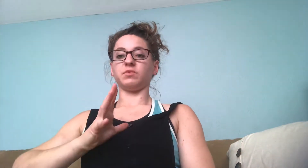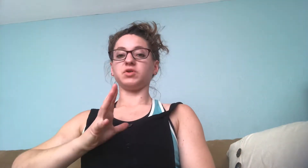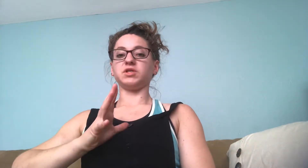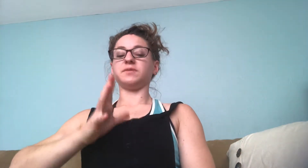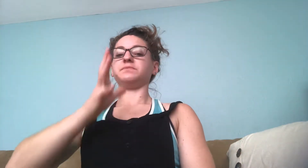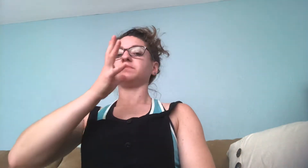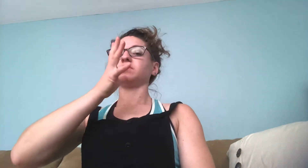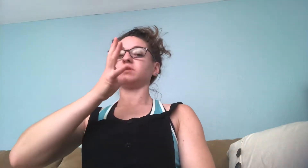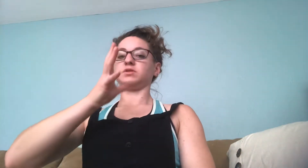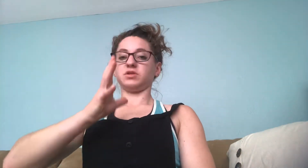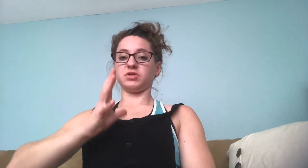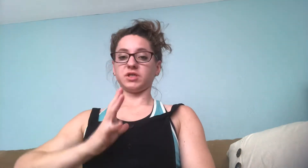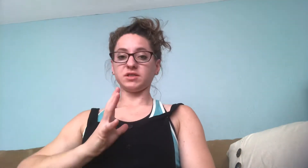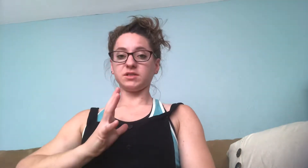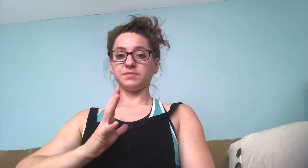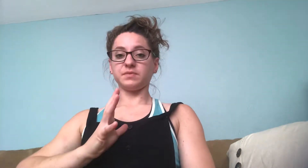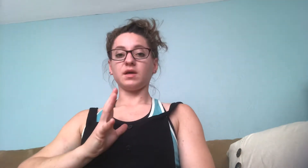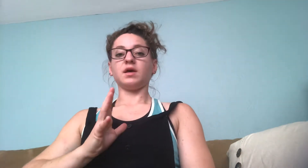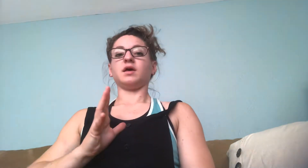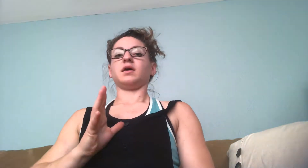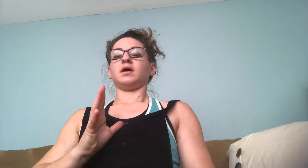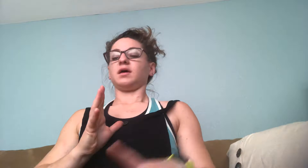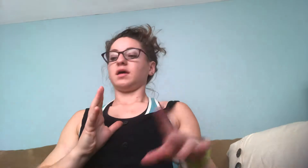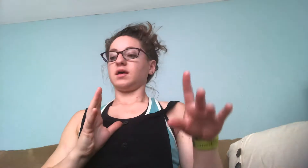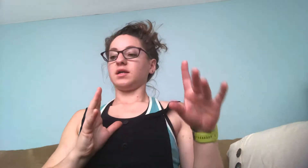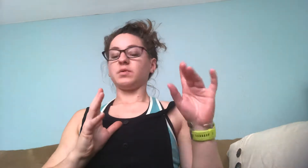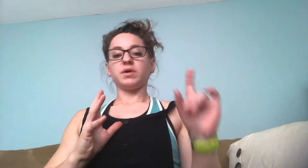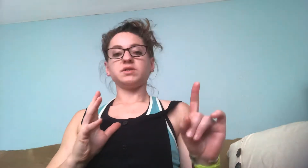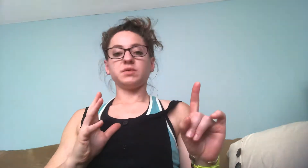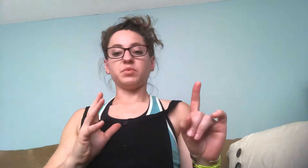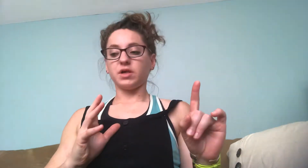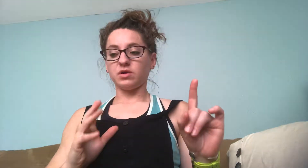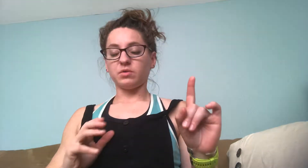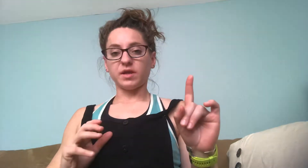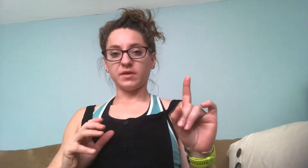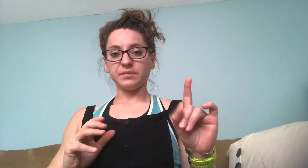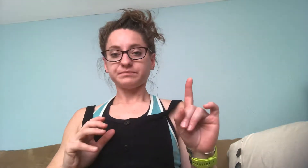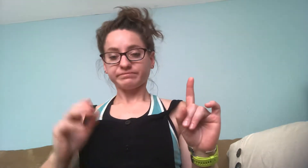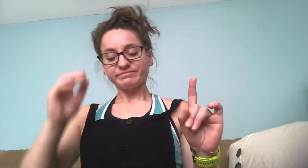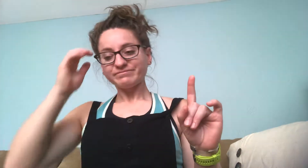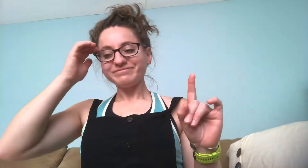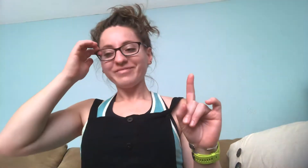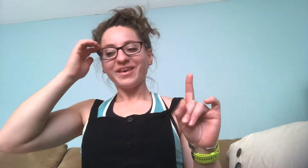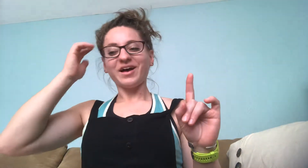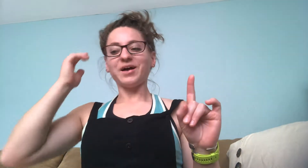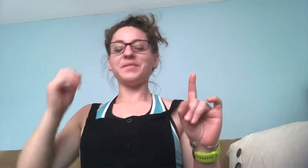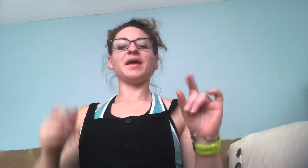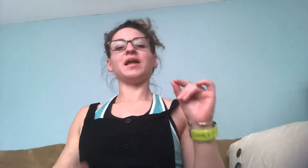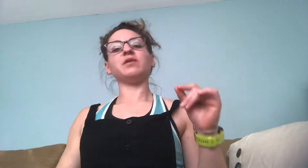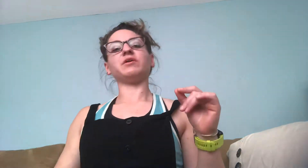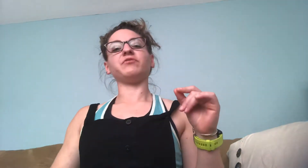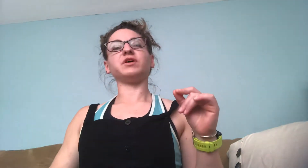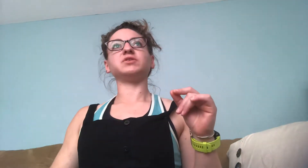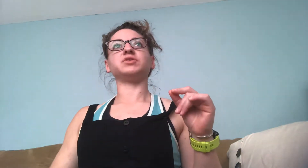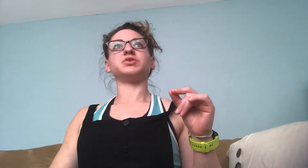your chin to your chest. And I'm going to input here one thing. Any reference